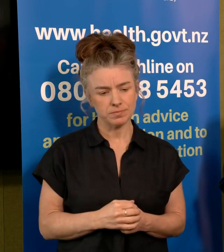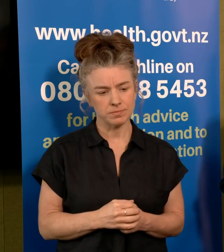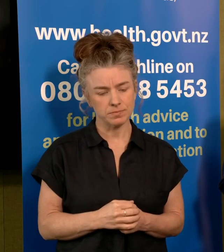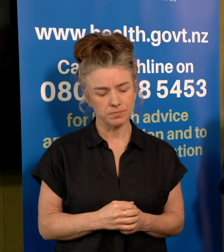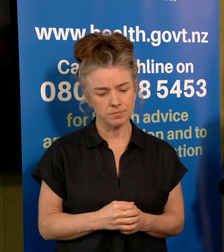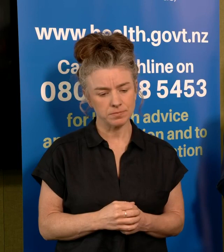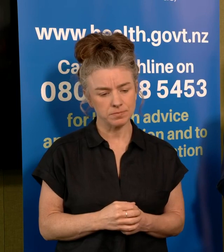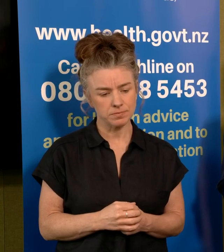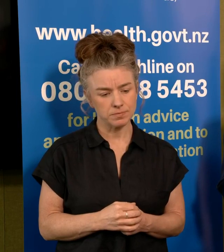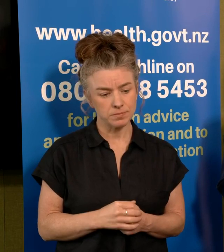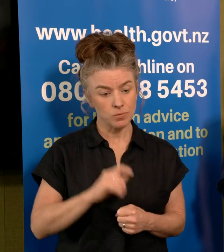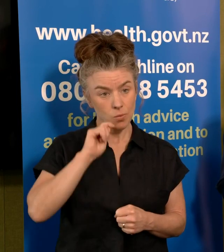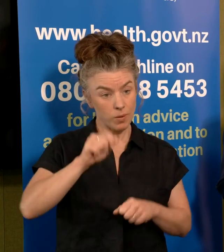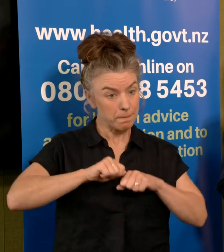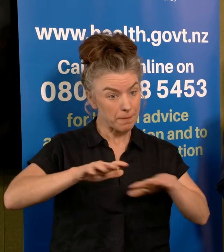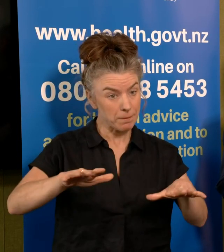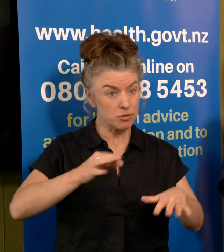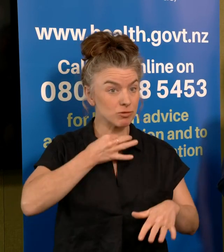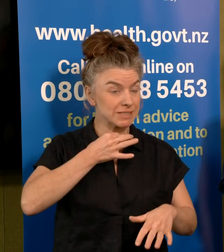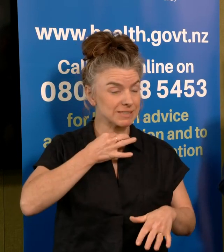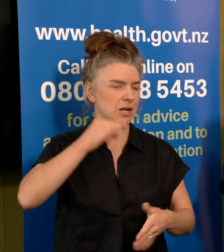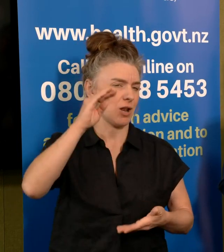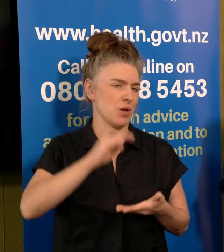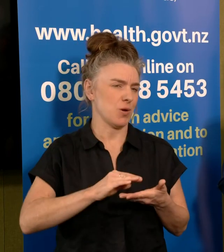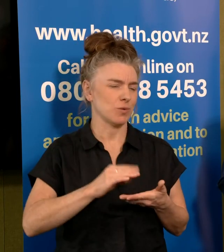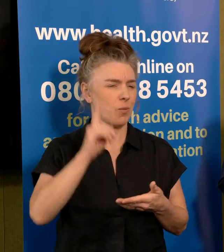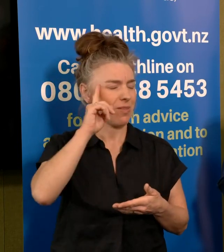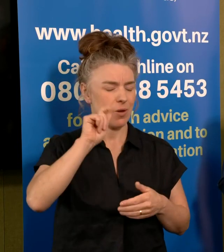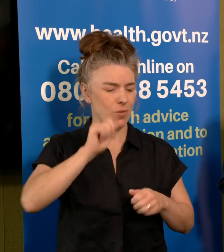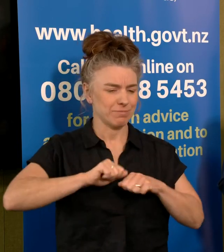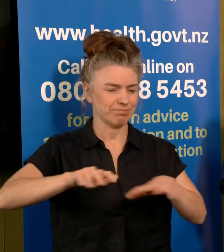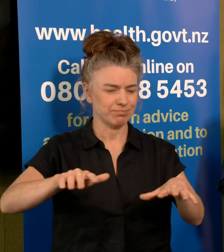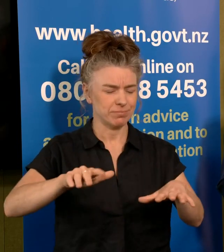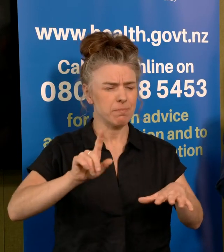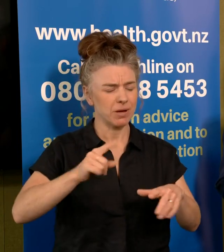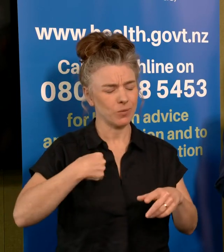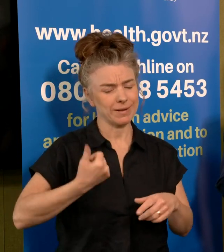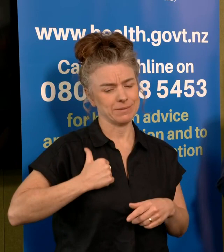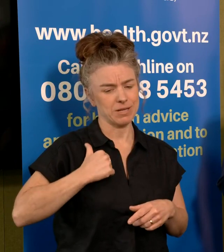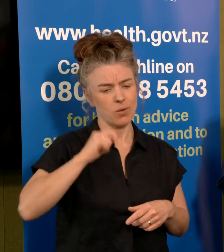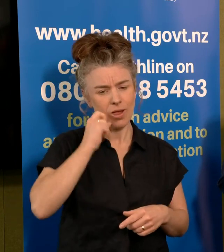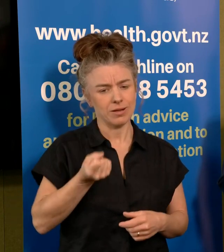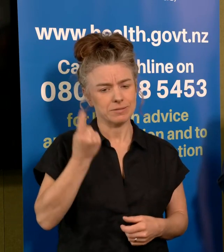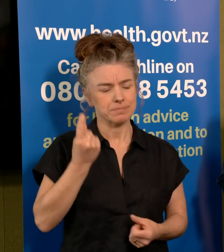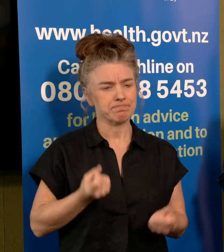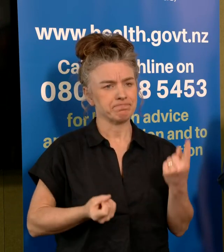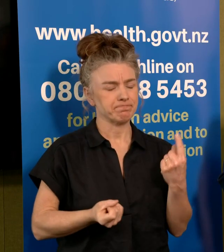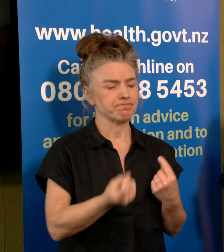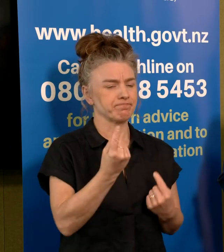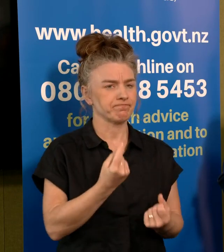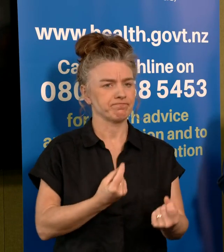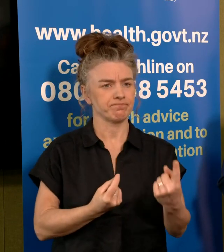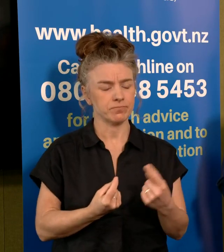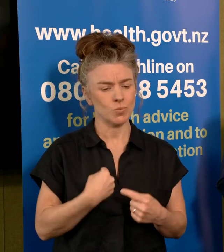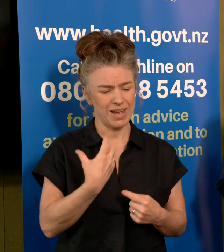widespread community outbreak as low. We're continuing, though, to expect sporadic cases. But we have public health